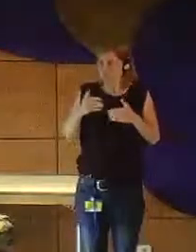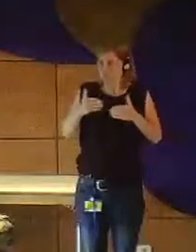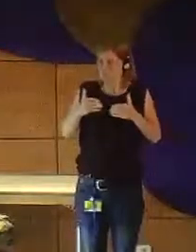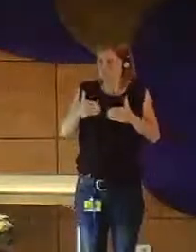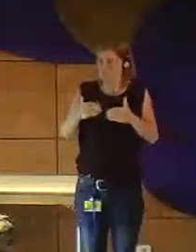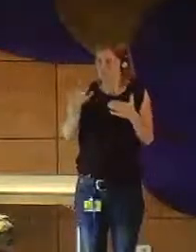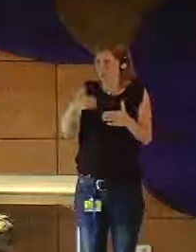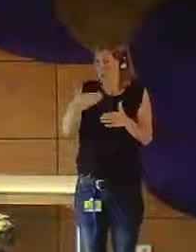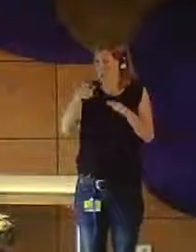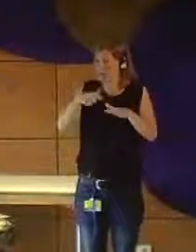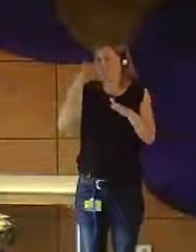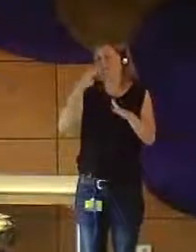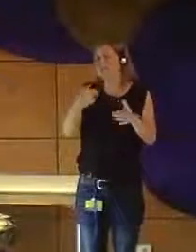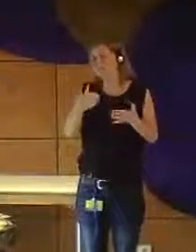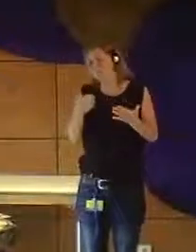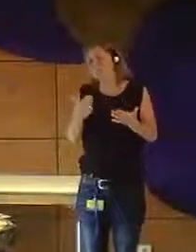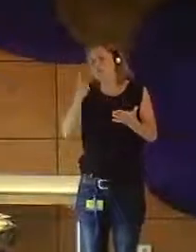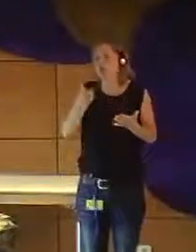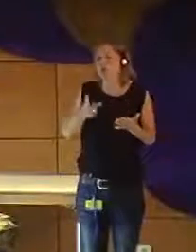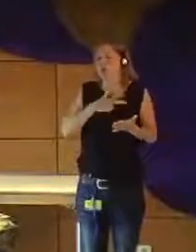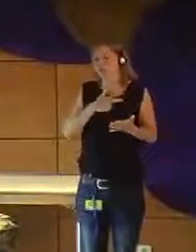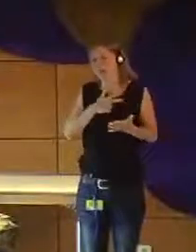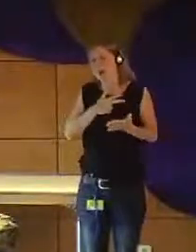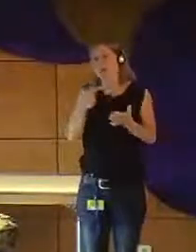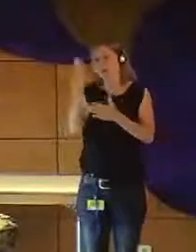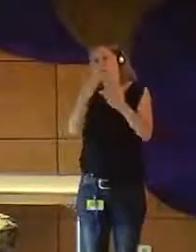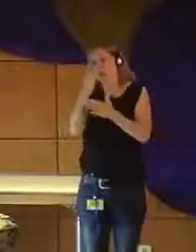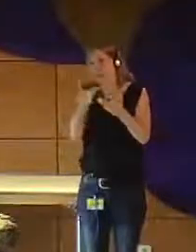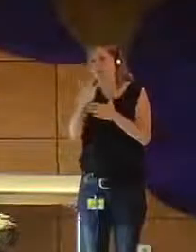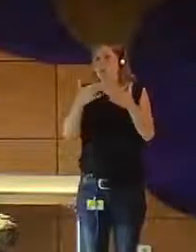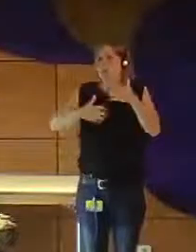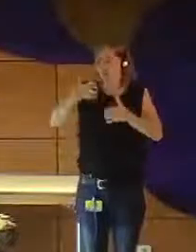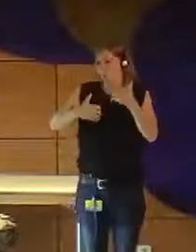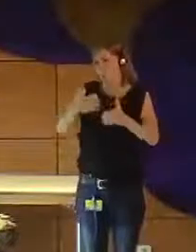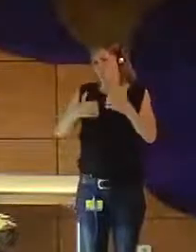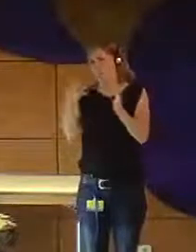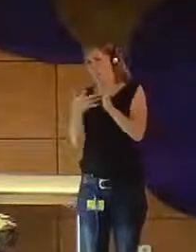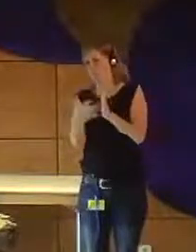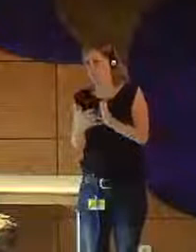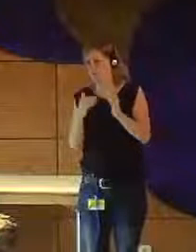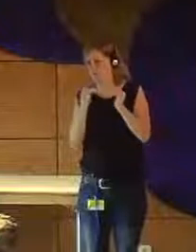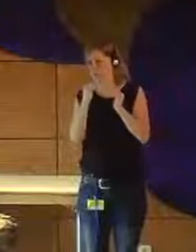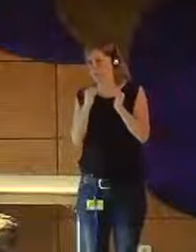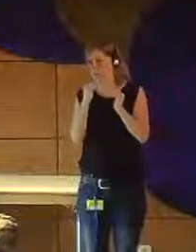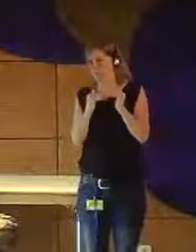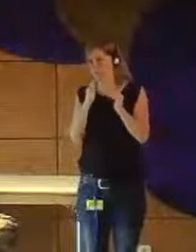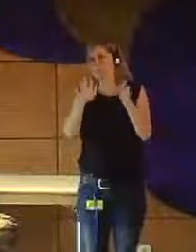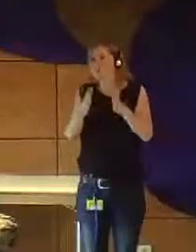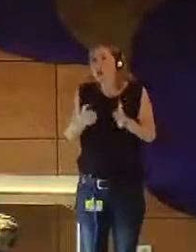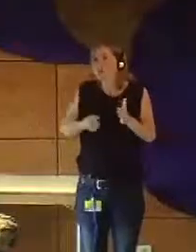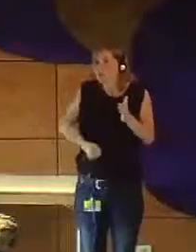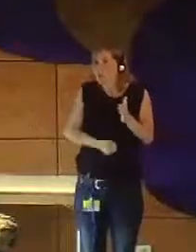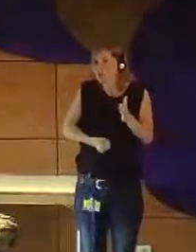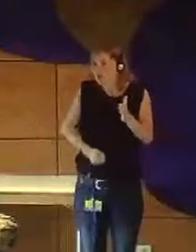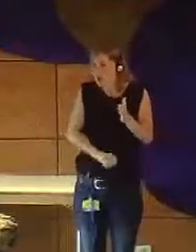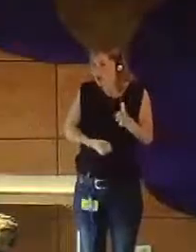least, check the hormone levels out, maybe do an ultrasound, because a pelvic ultrasound is very good to see whether the ovaries are starting to enlarge or whether